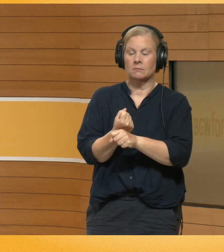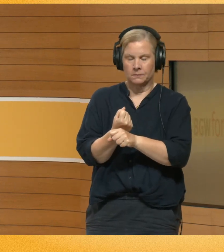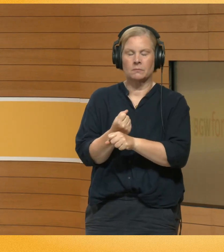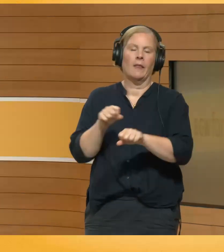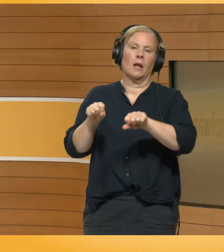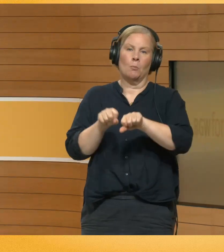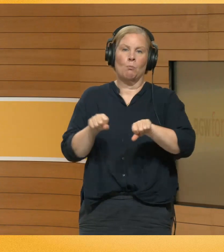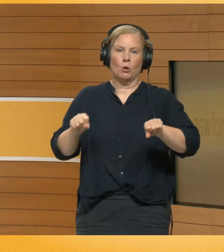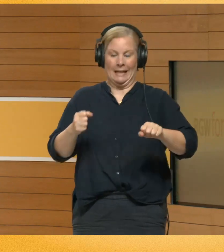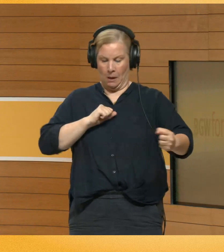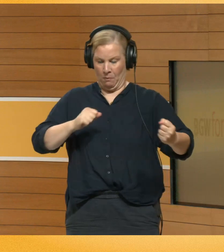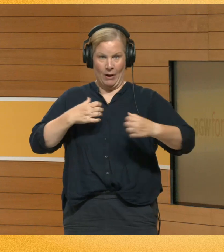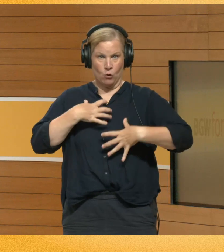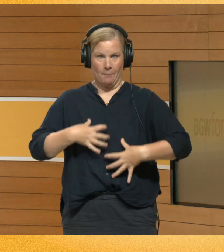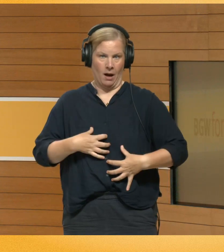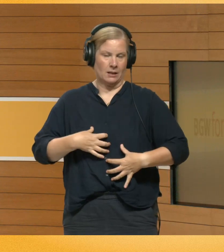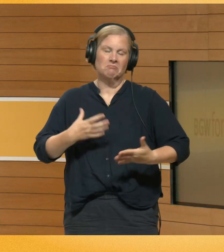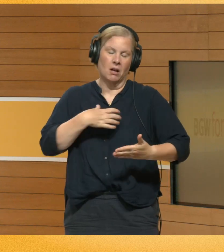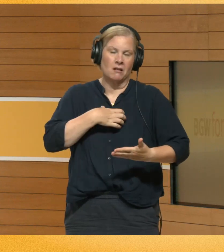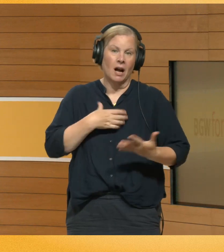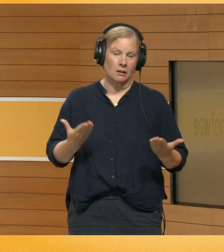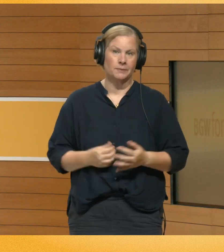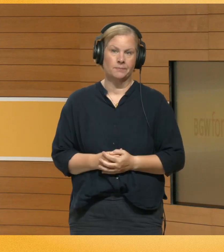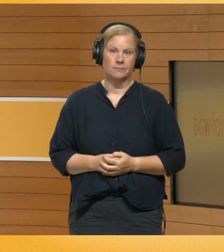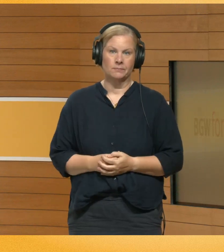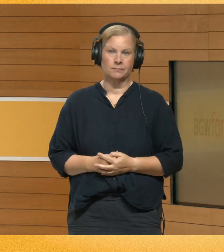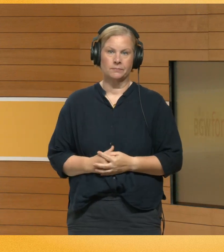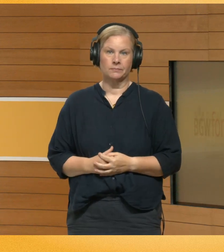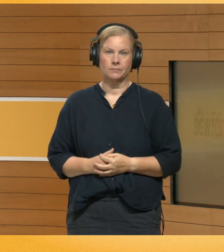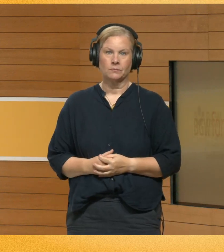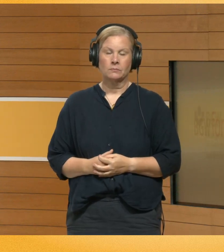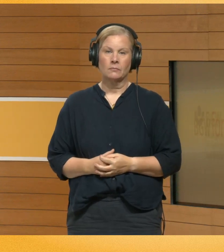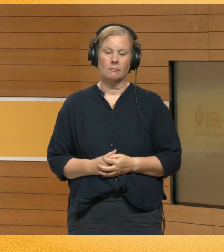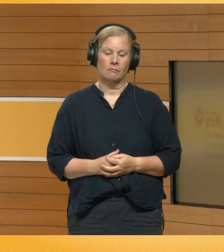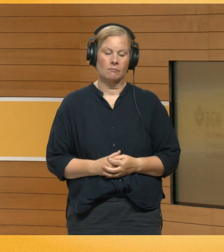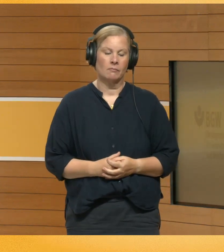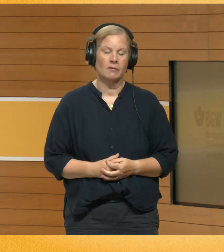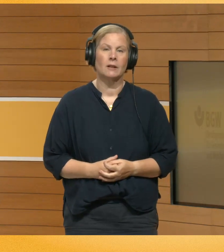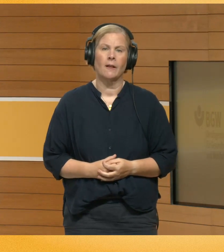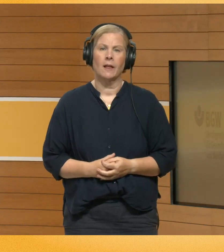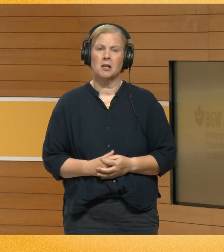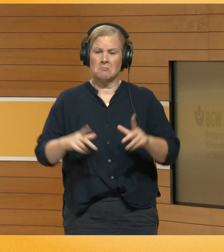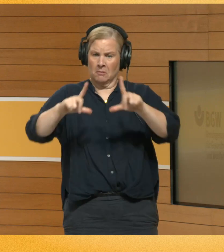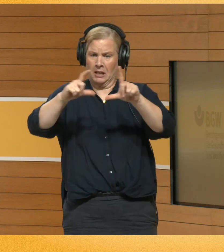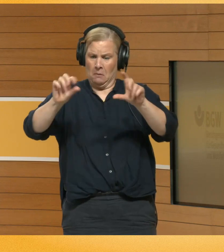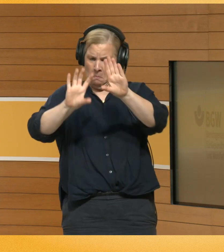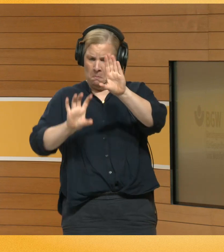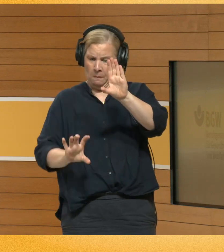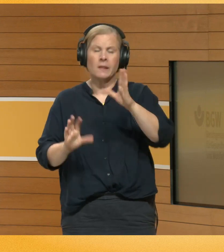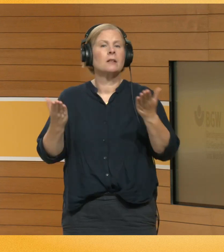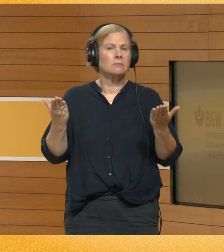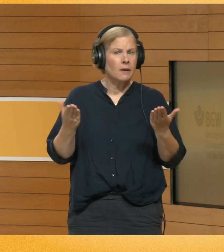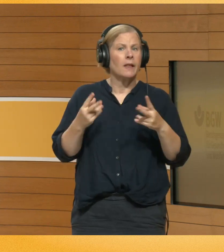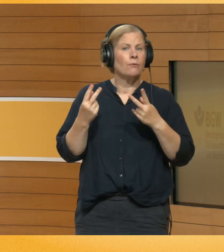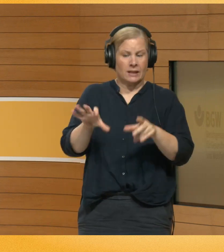conceptual diagram, but the important thing here is that the organizational factors were affecting the person because we didn't have